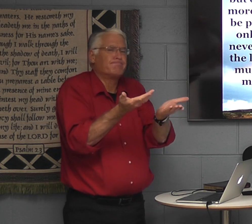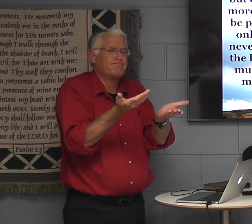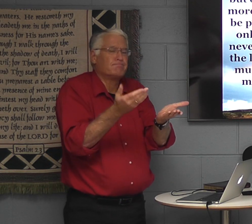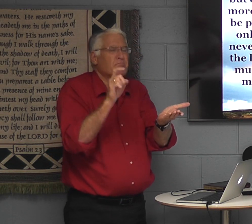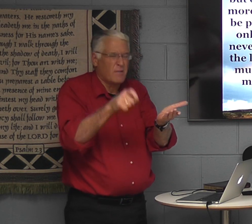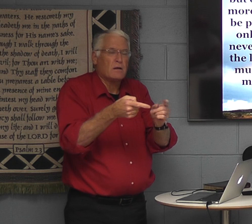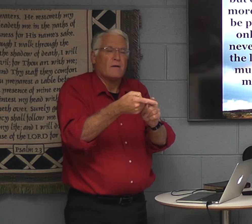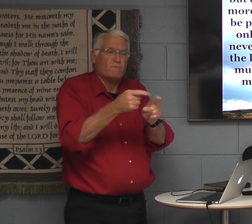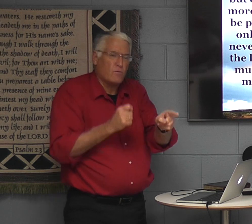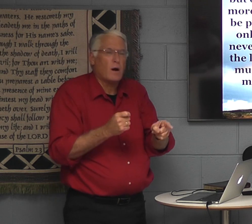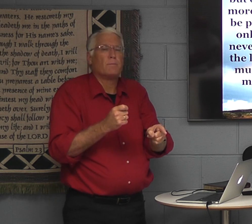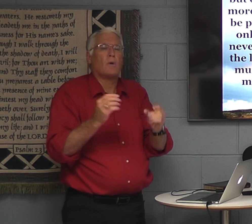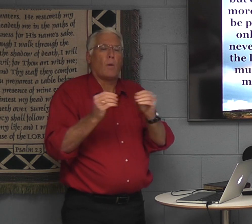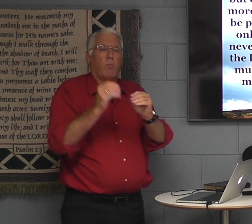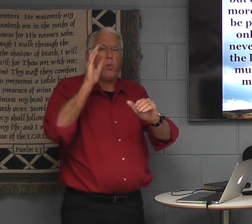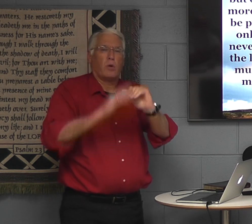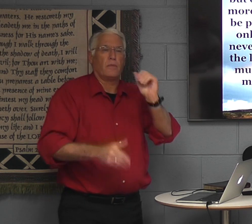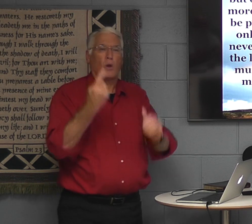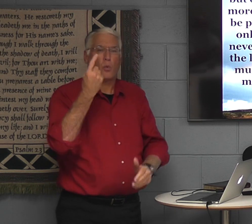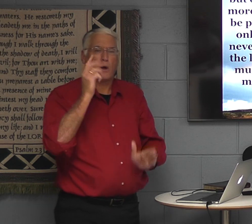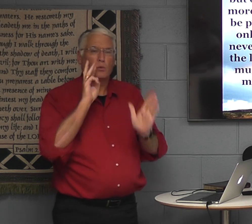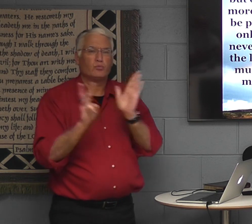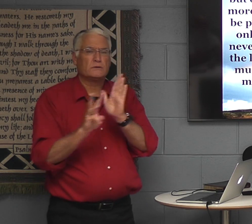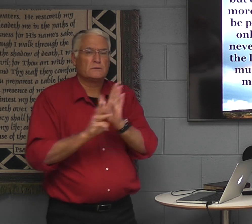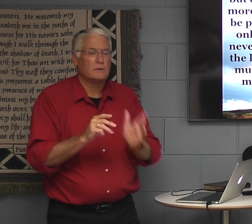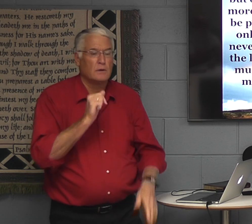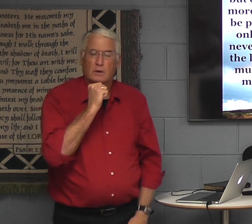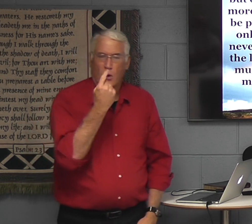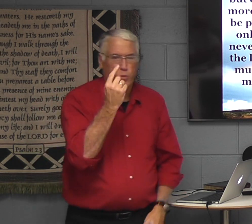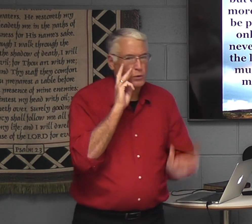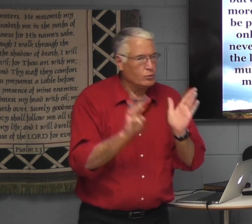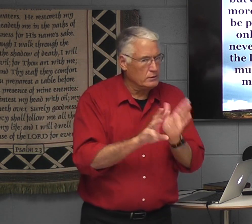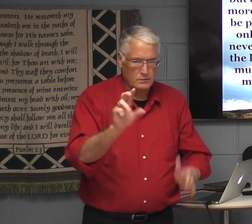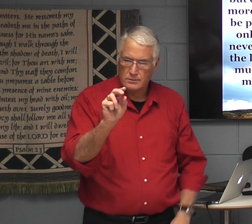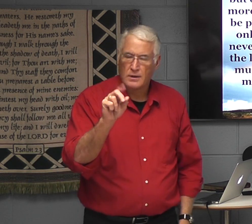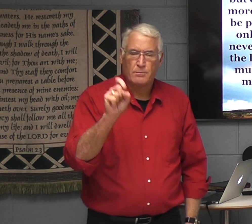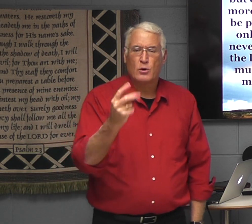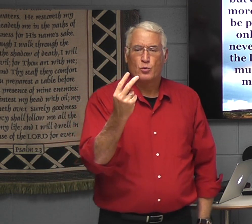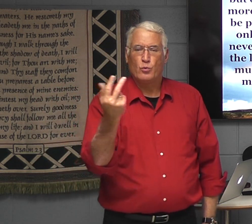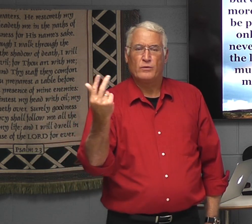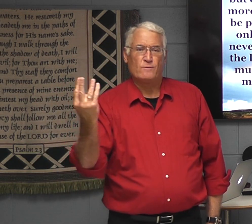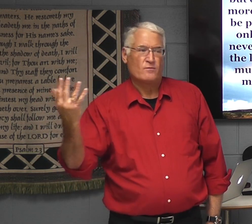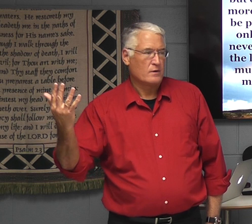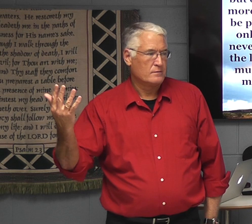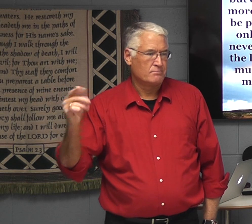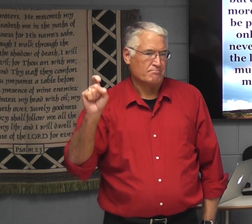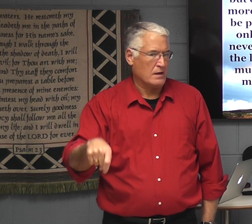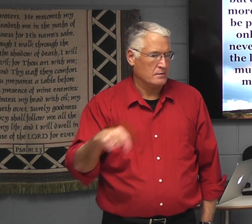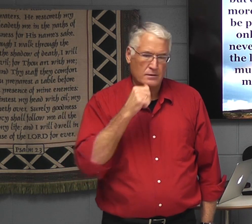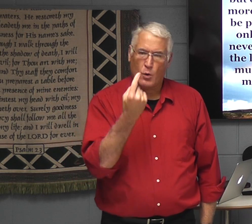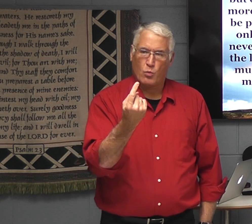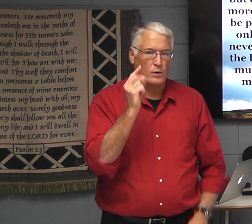evidence is presented from more than one witness. It can't be one witness, it has to be 2, 3, 4,